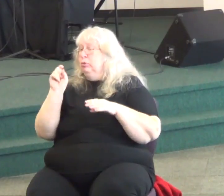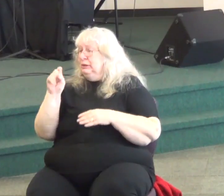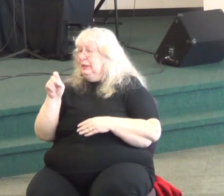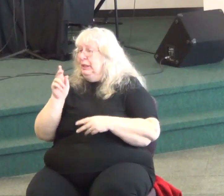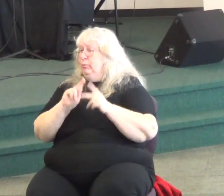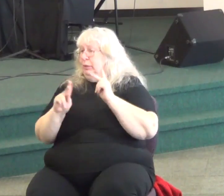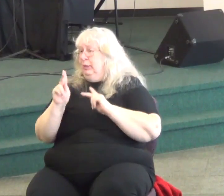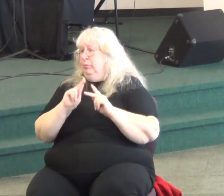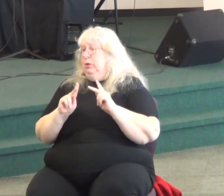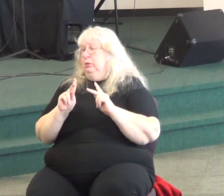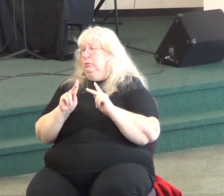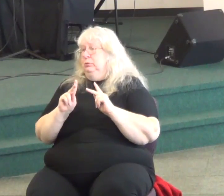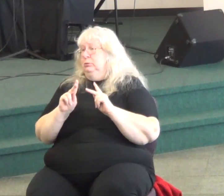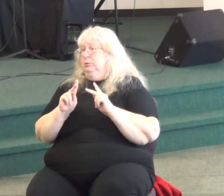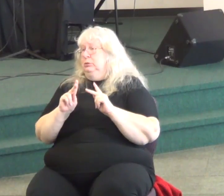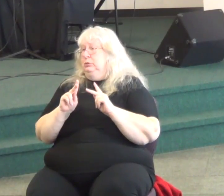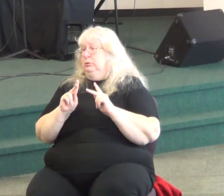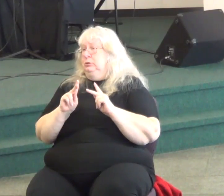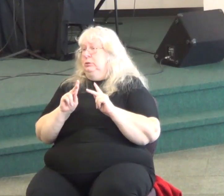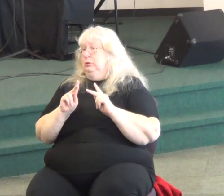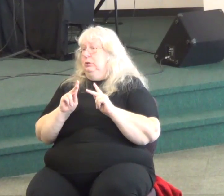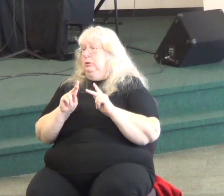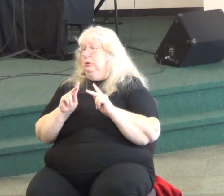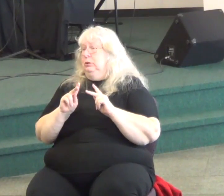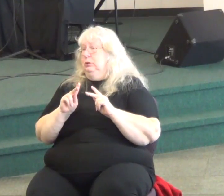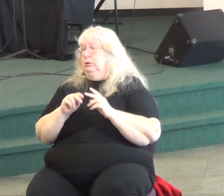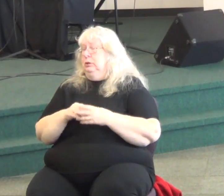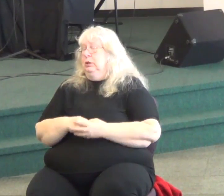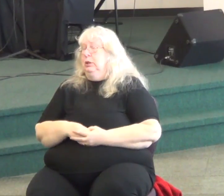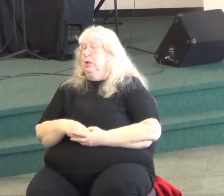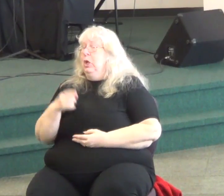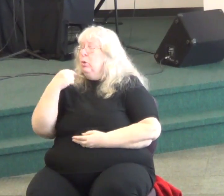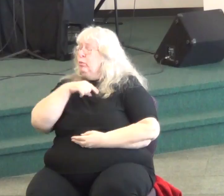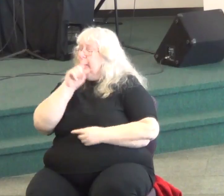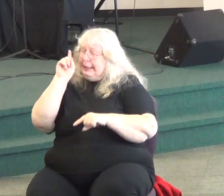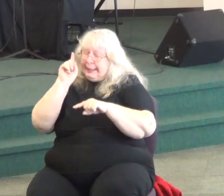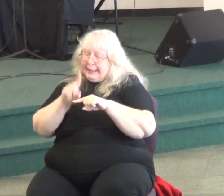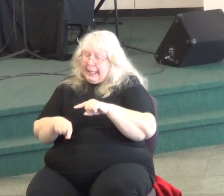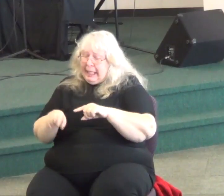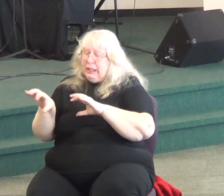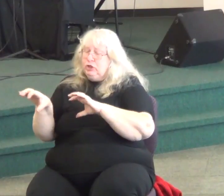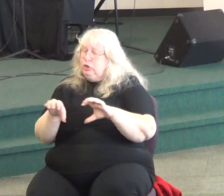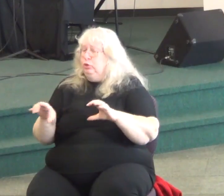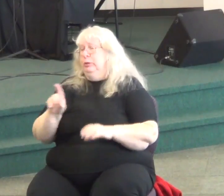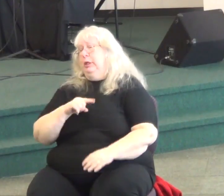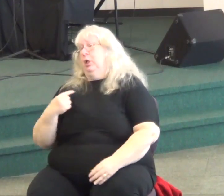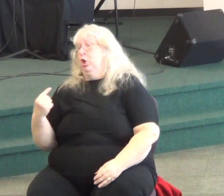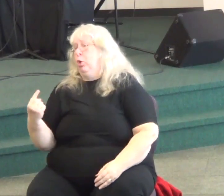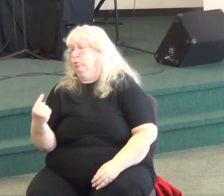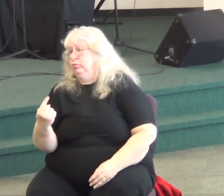Then he closes by saying, we can't do it alone. We can.